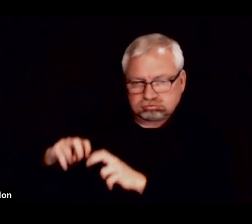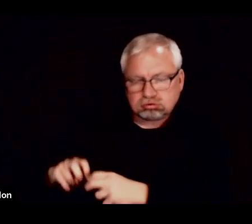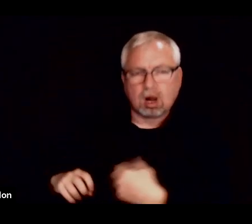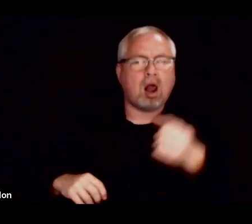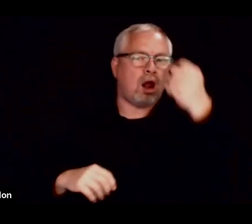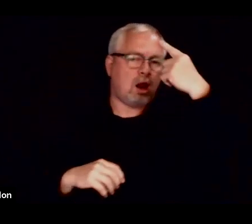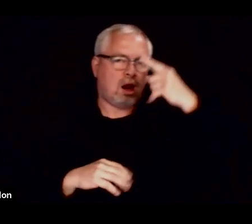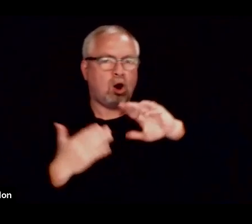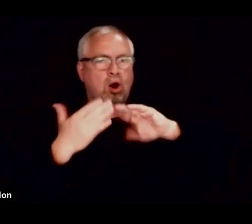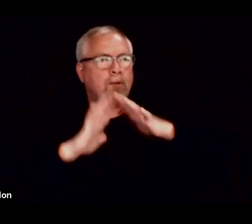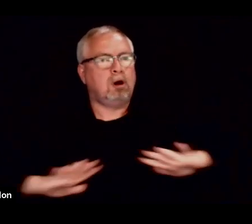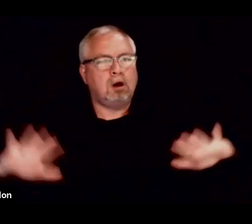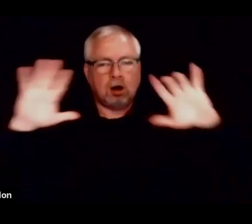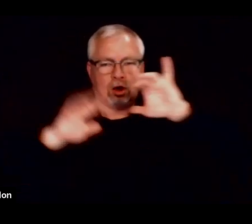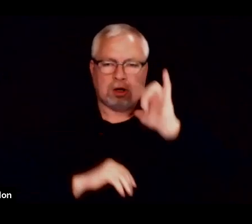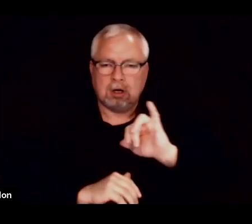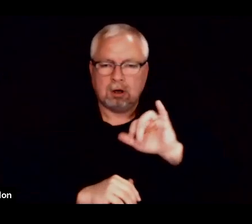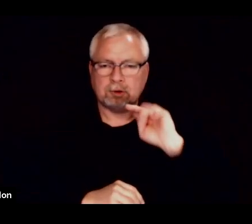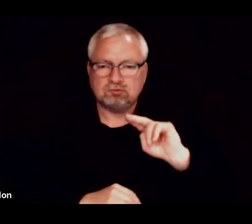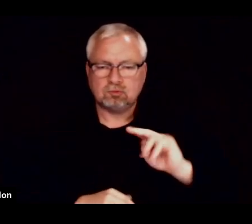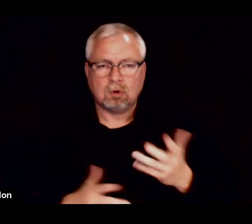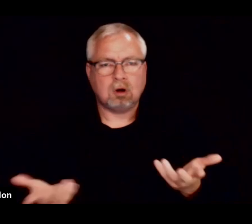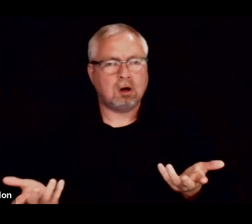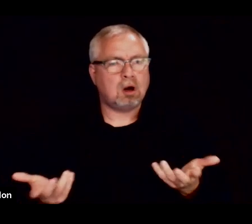been exposed to this virus.